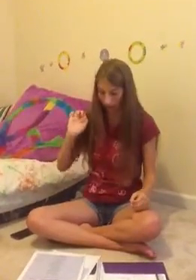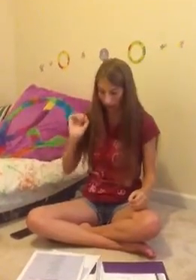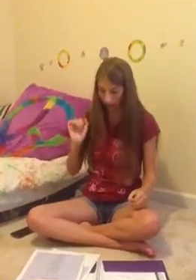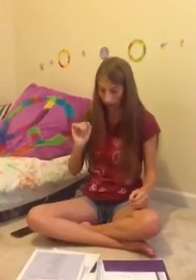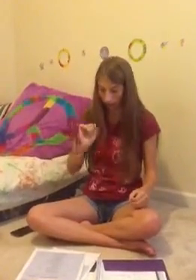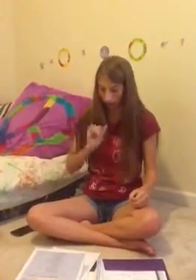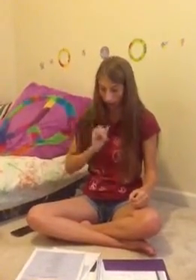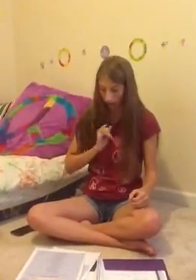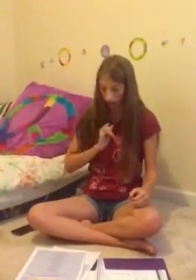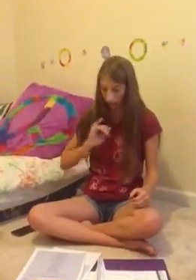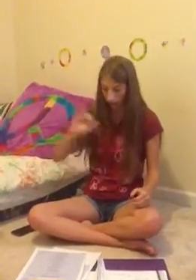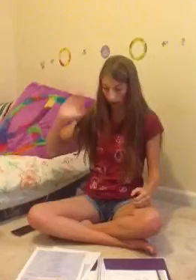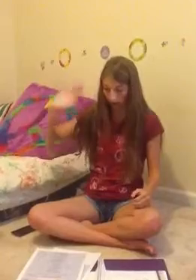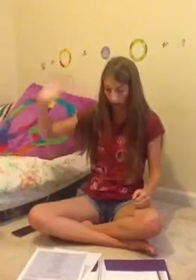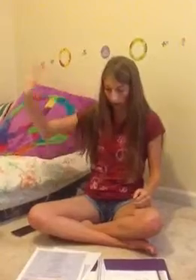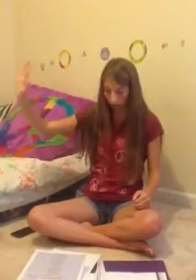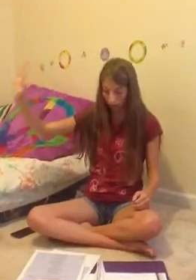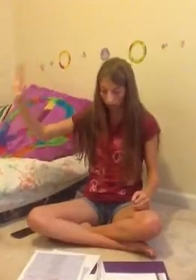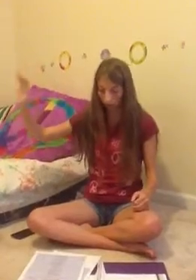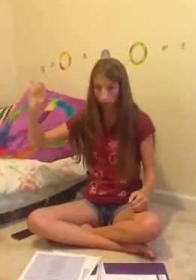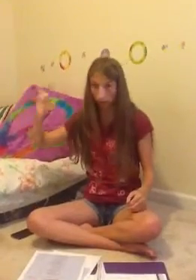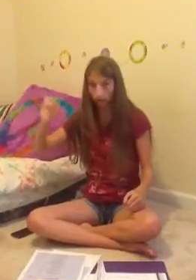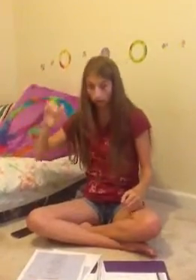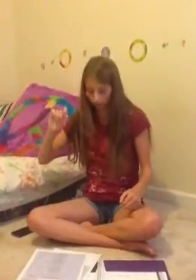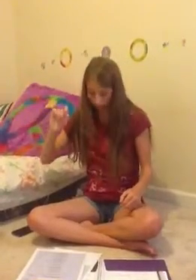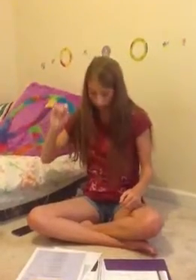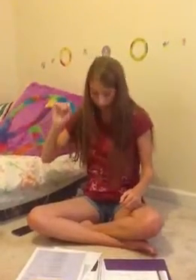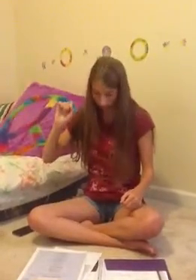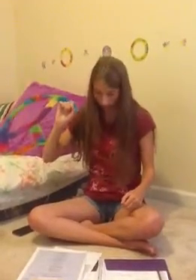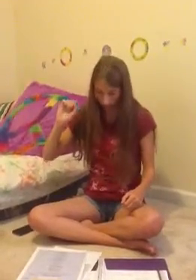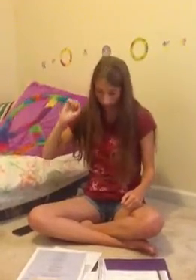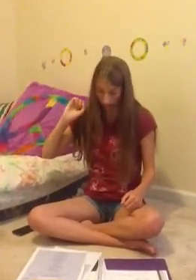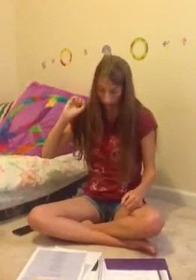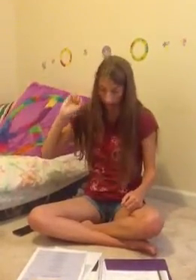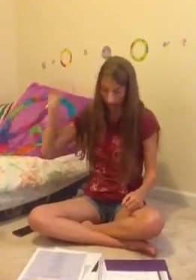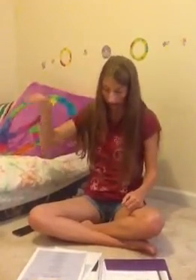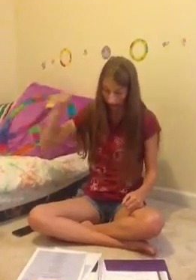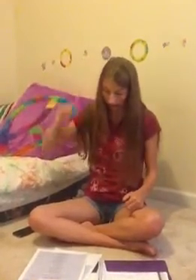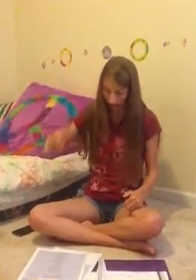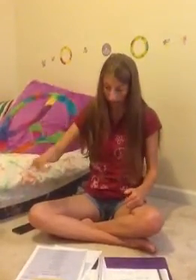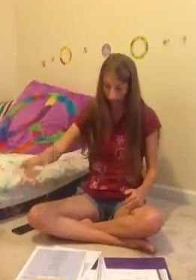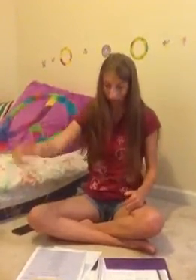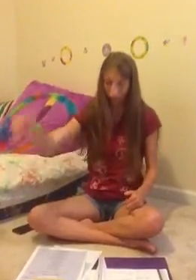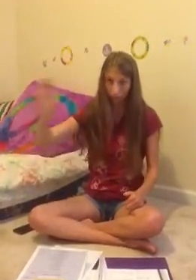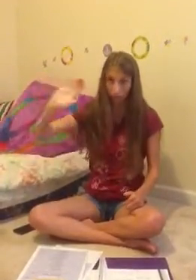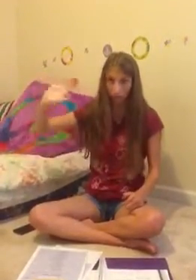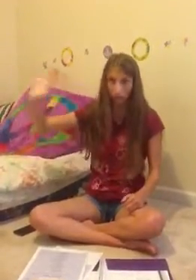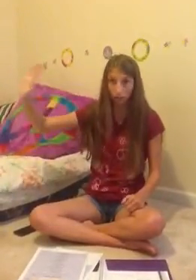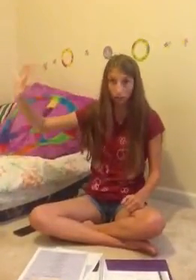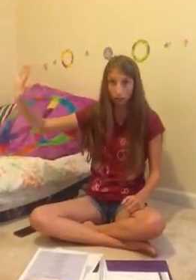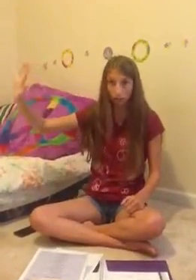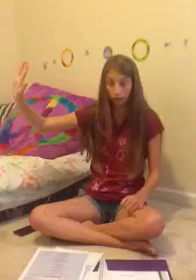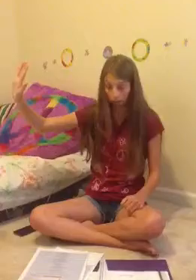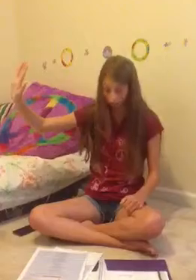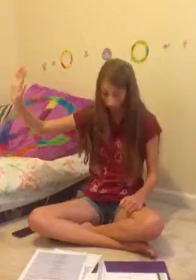I Am Yours. I Am Forever Yours. Okay.